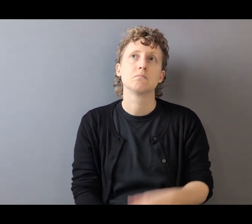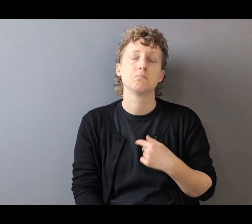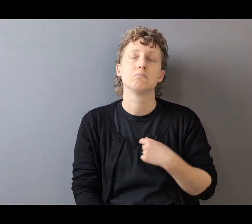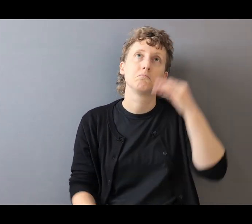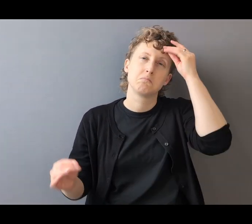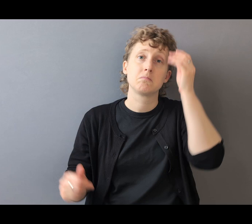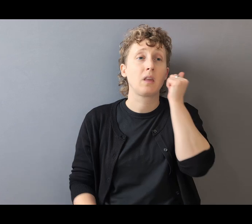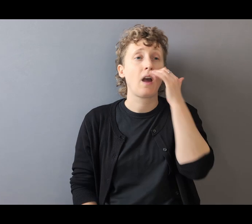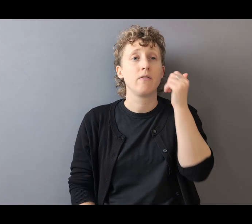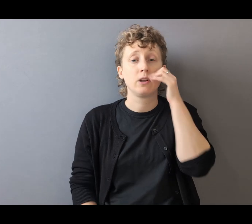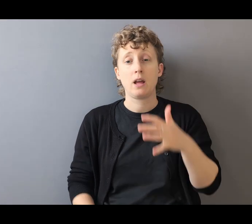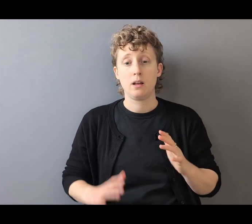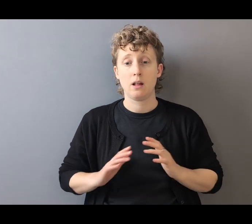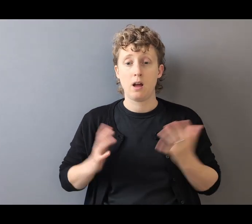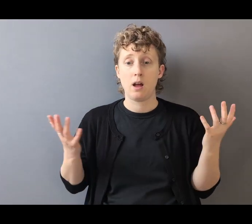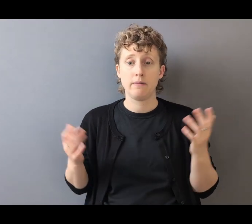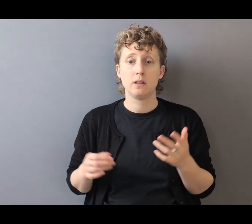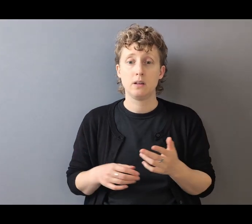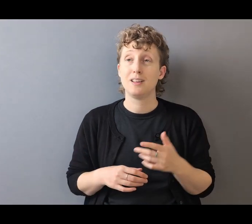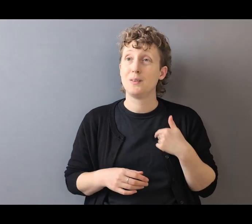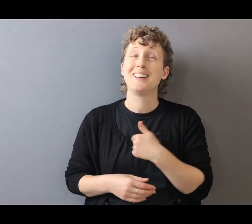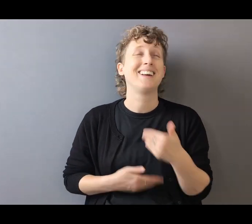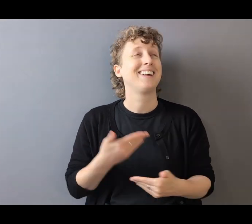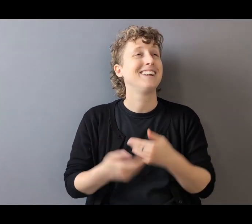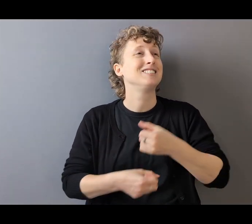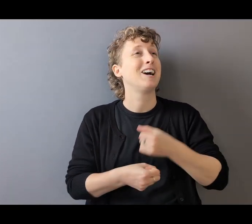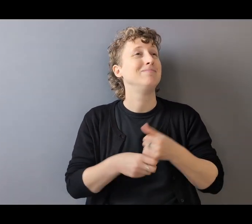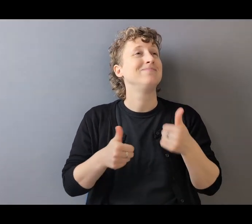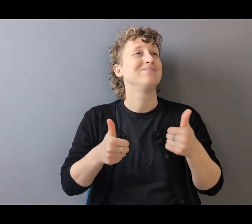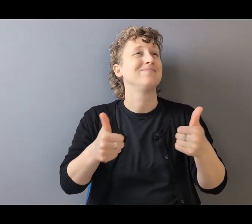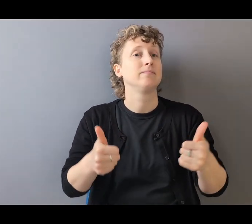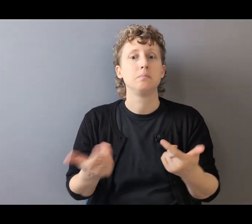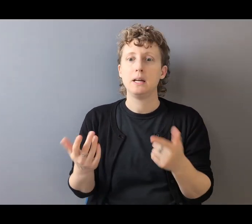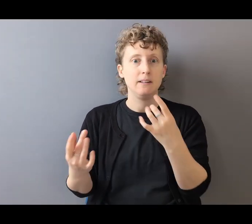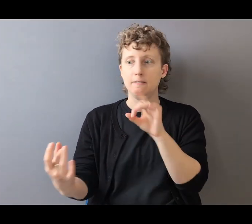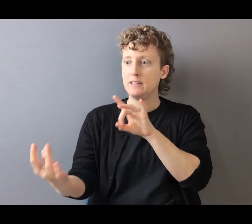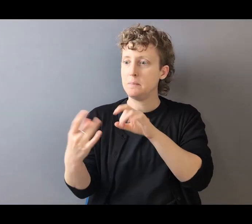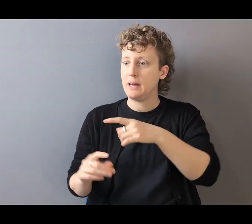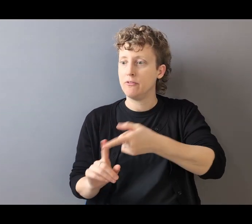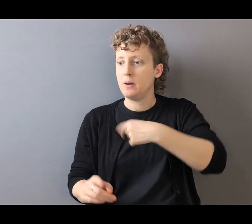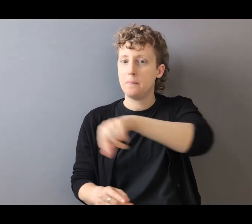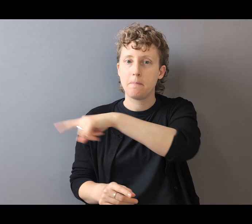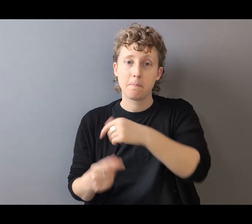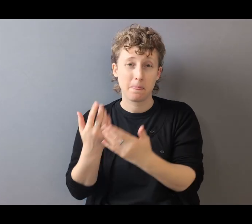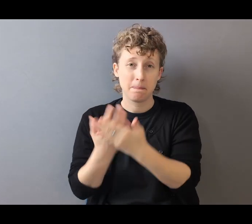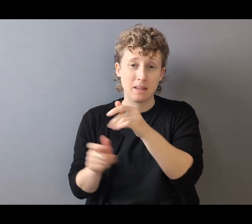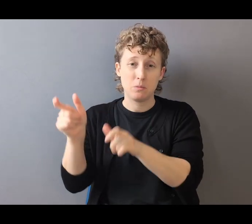it's something that it's really missing. We are doing the job, but we don't have the feedback. Are we doing a good job or not?